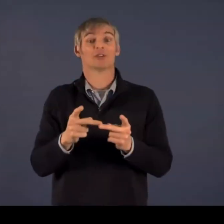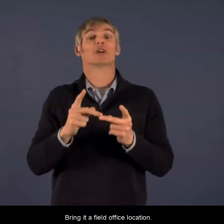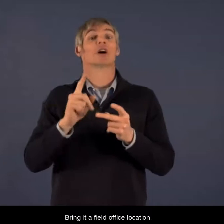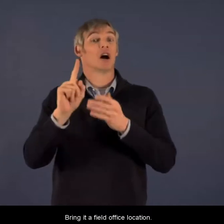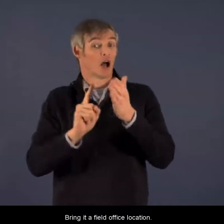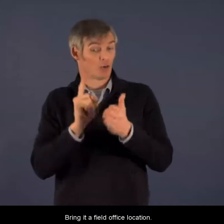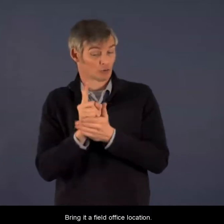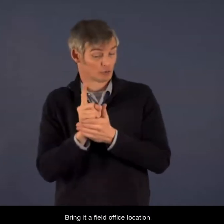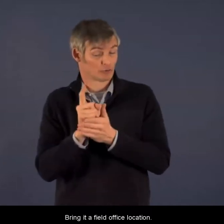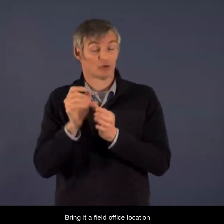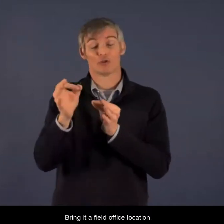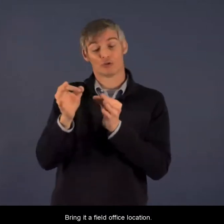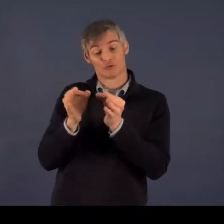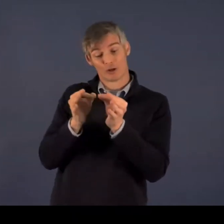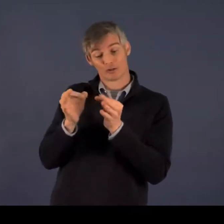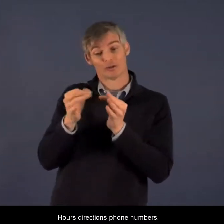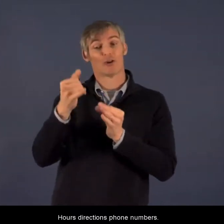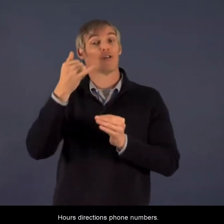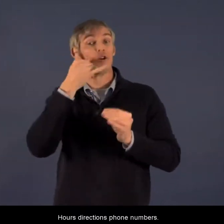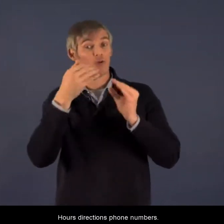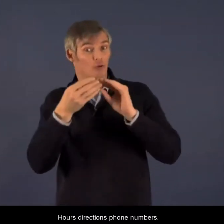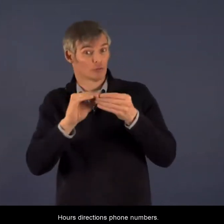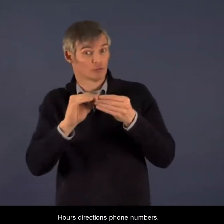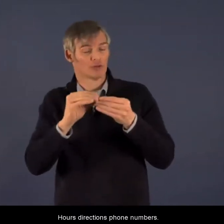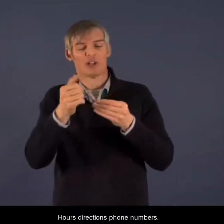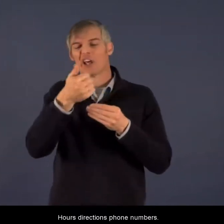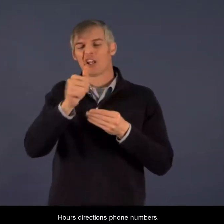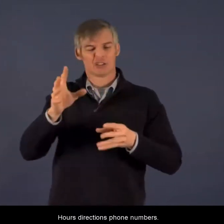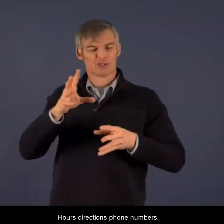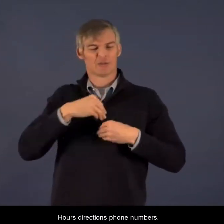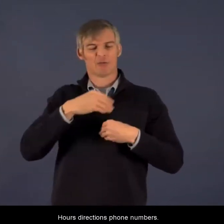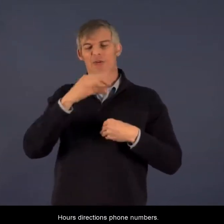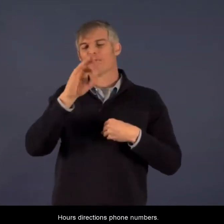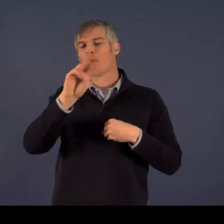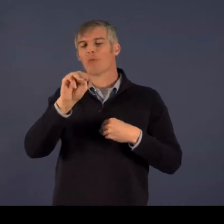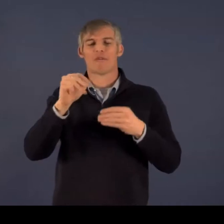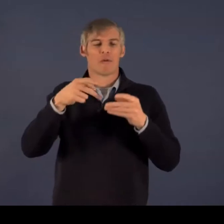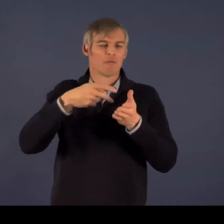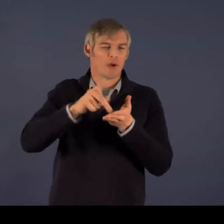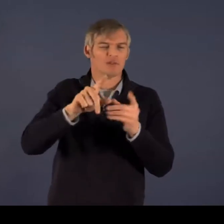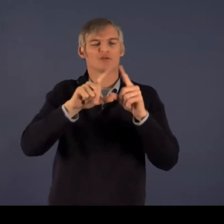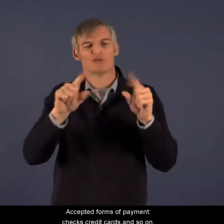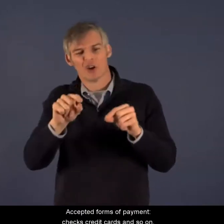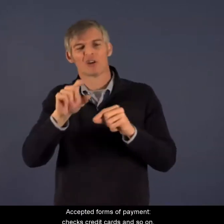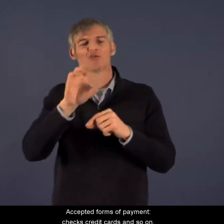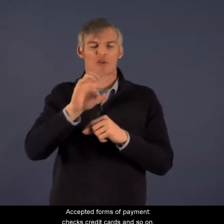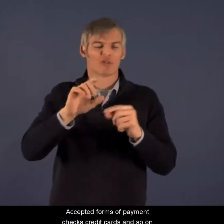For any other field office locations, hours, directions, phone numbers, accepted forms of